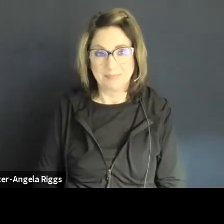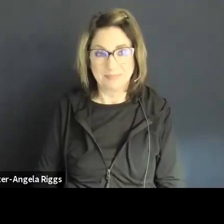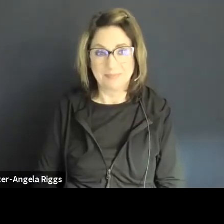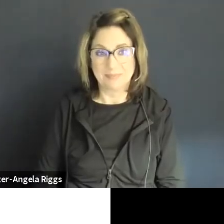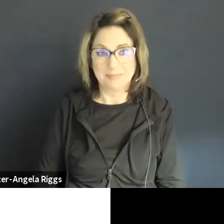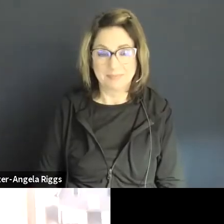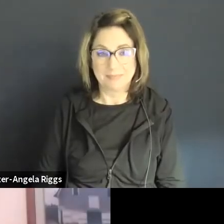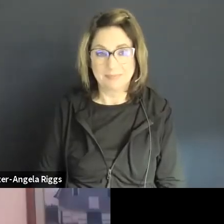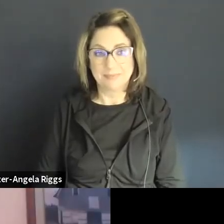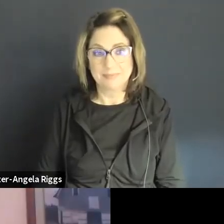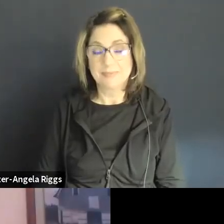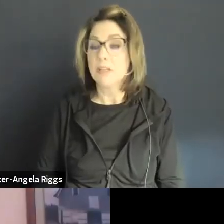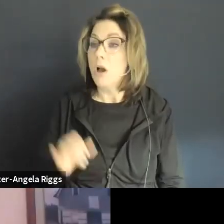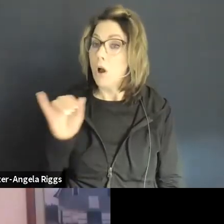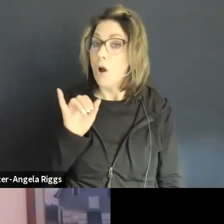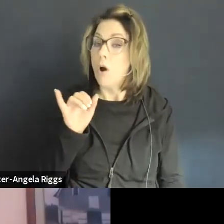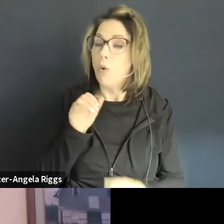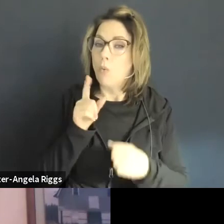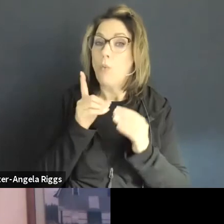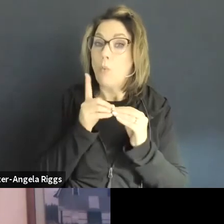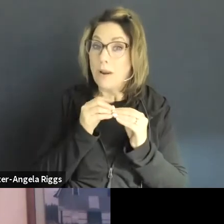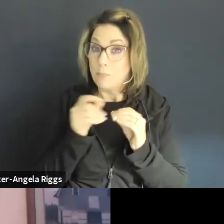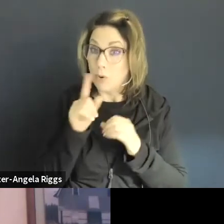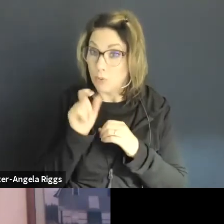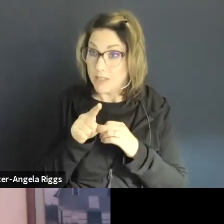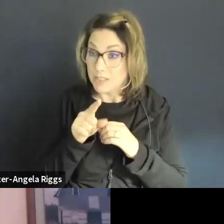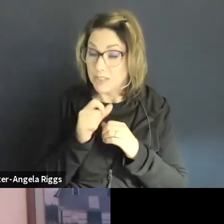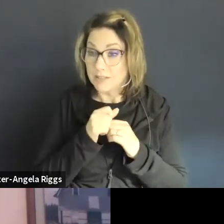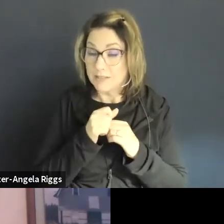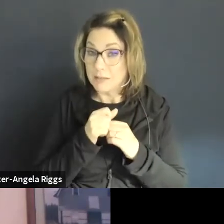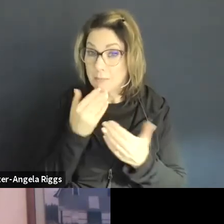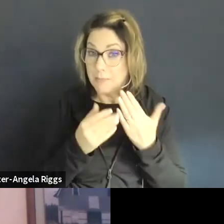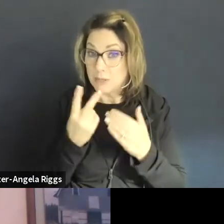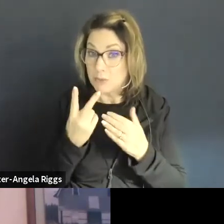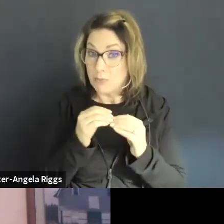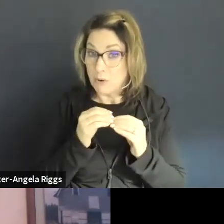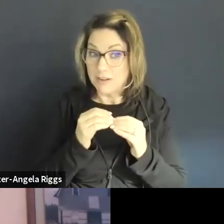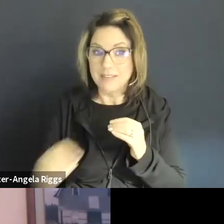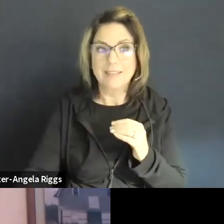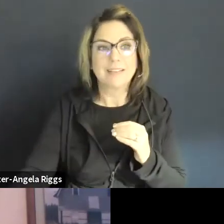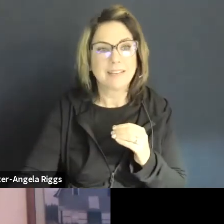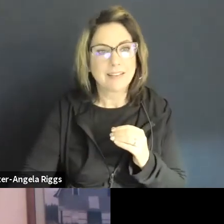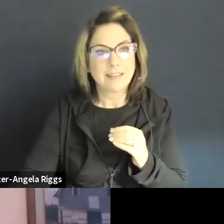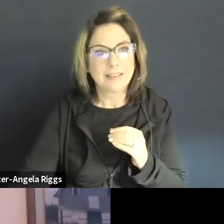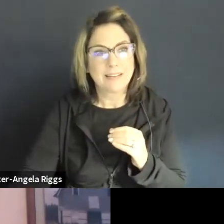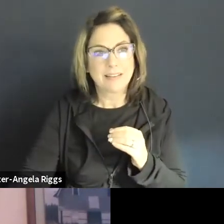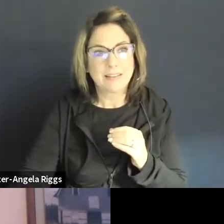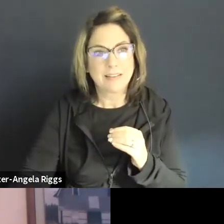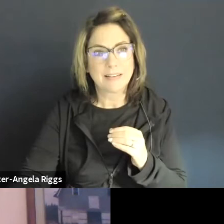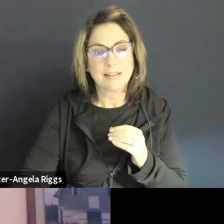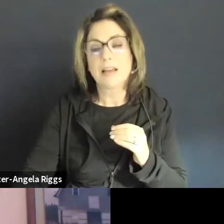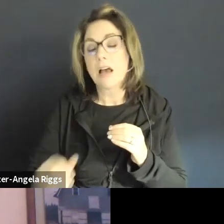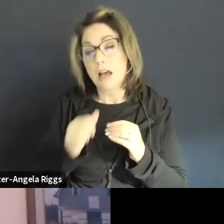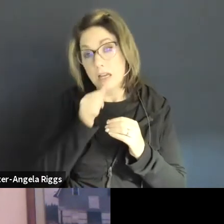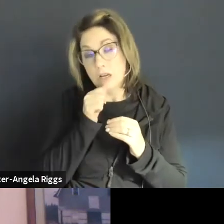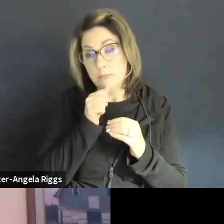Okay, we have one more question then. At least one more, maybe two. We have an anonymous asked, interested to learn what action